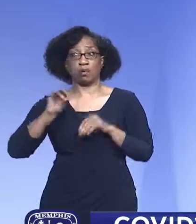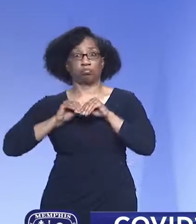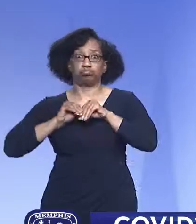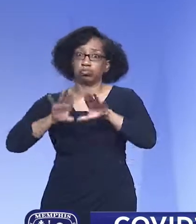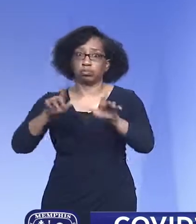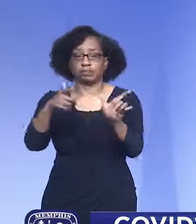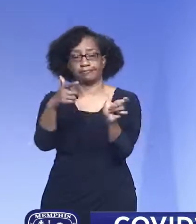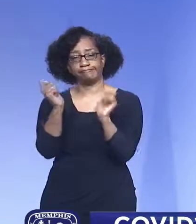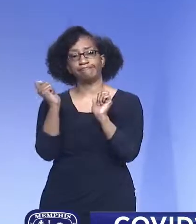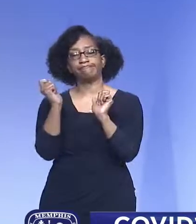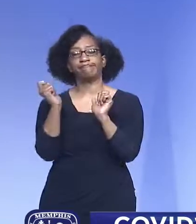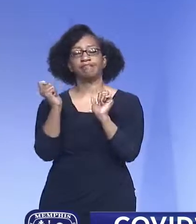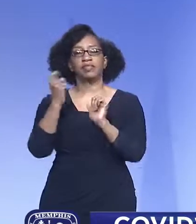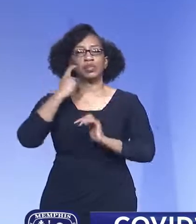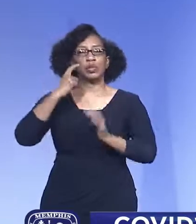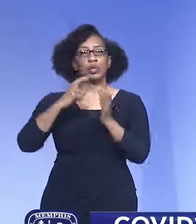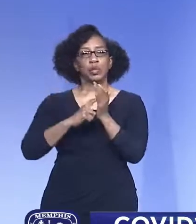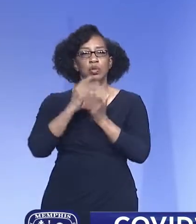some days we have